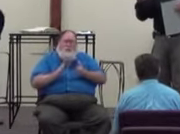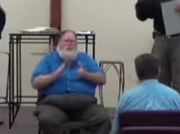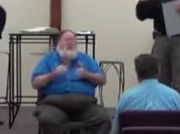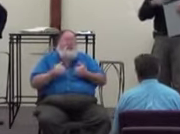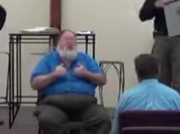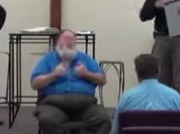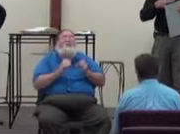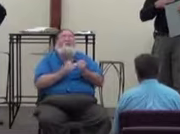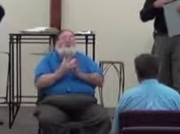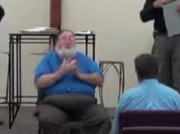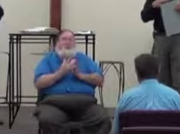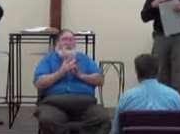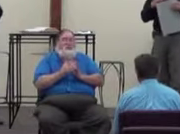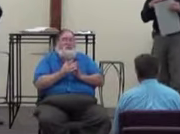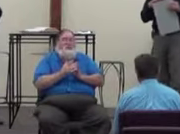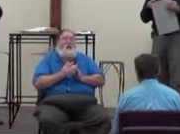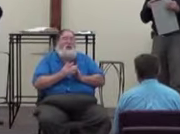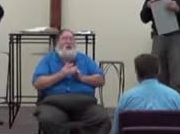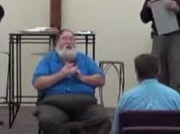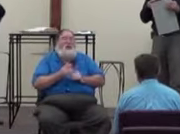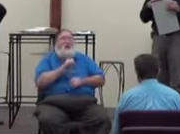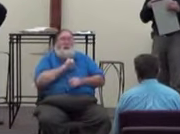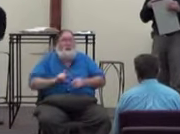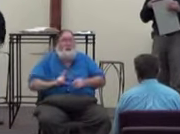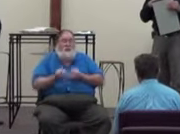Jesus Christ as Lord and Savior in our hearts.